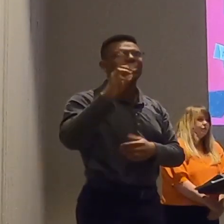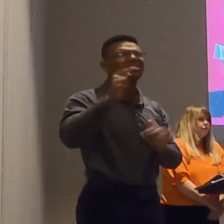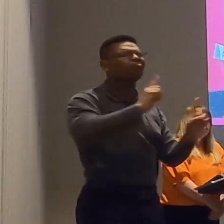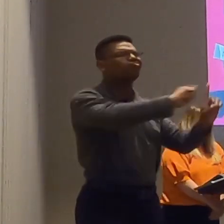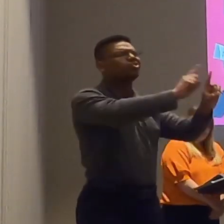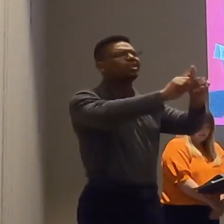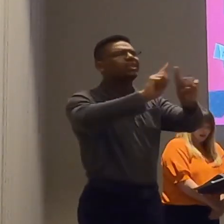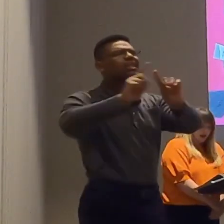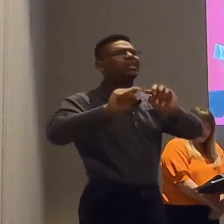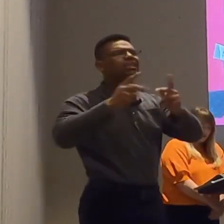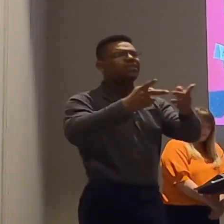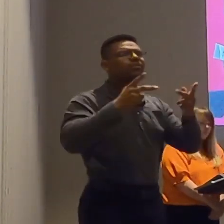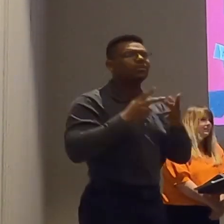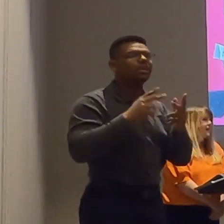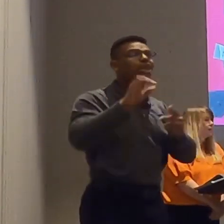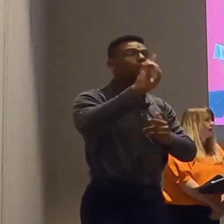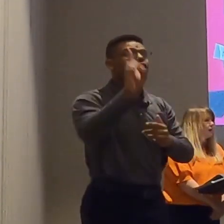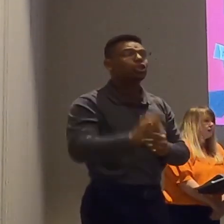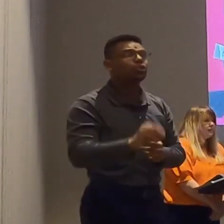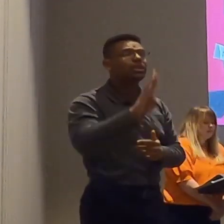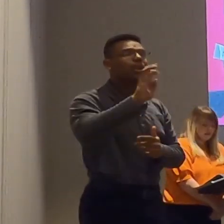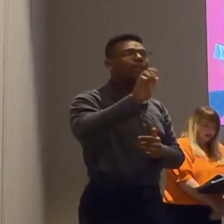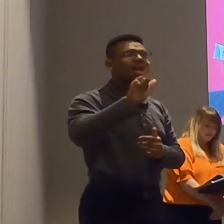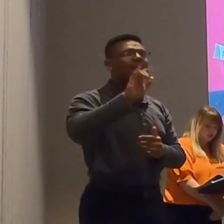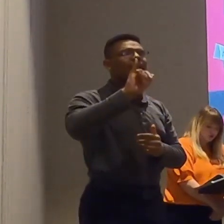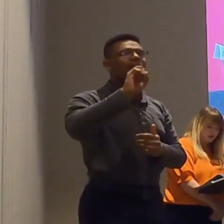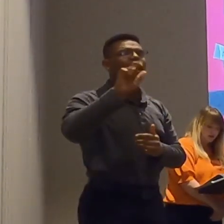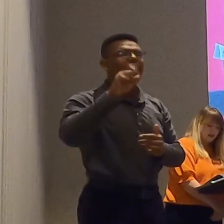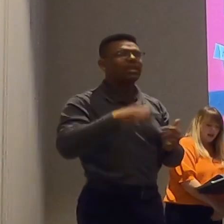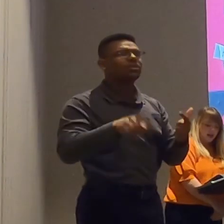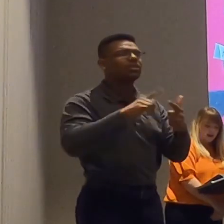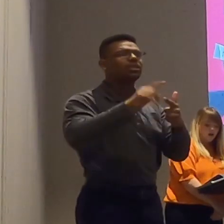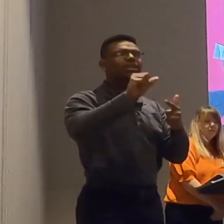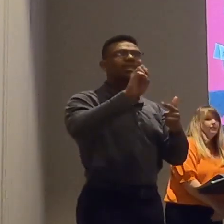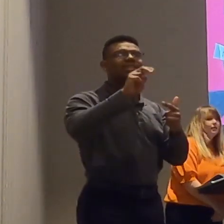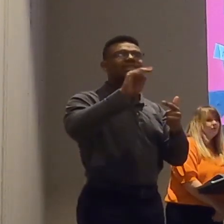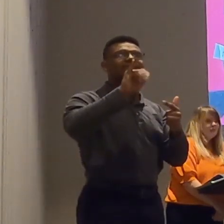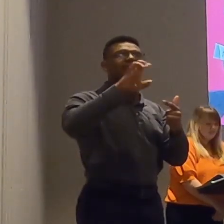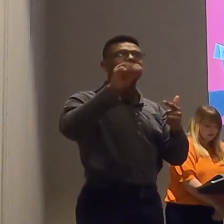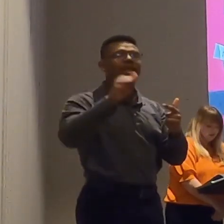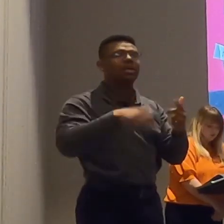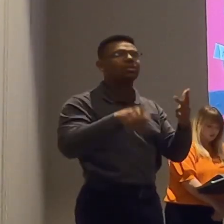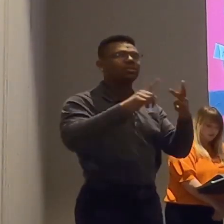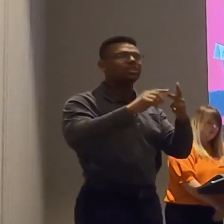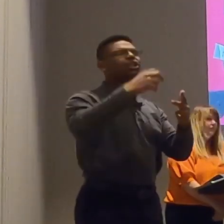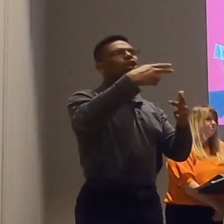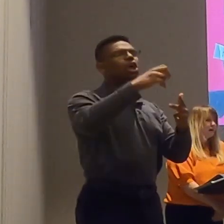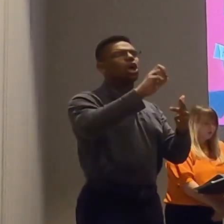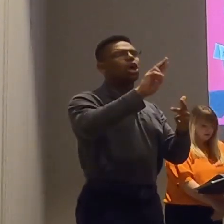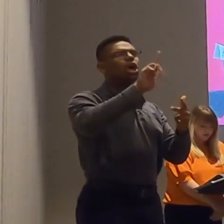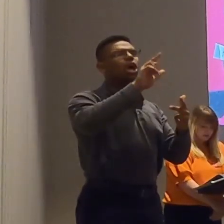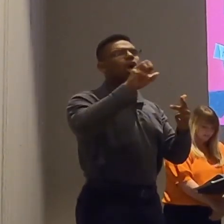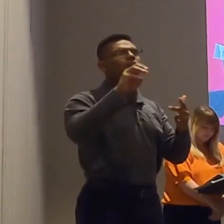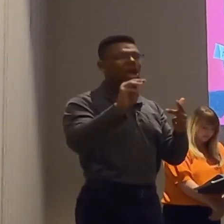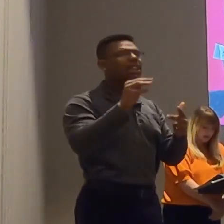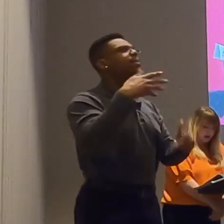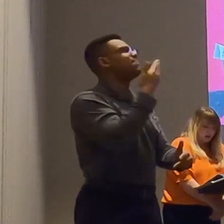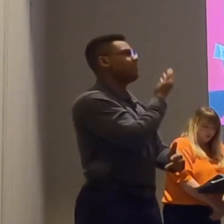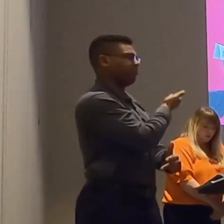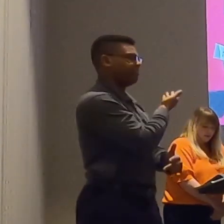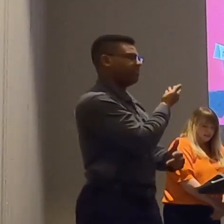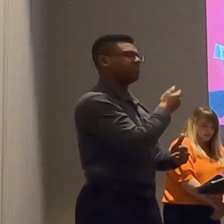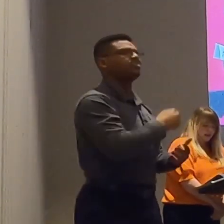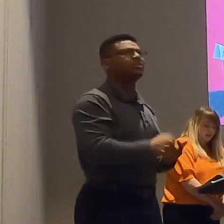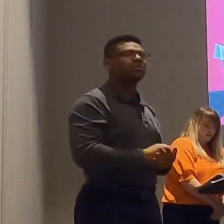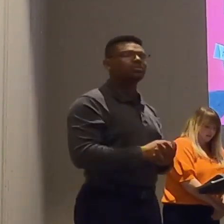places such as Detroit's Belle Isle, Seneca on the east side of Detroit, and Harlem, like you see in this work titled Mom in Harlem.